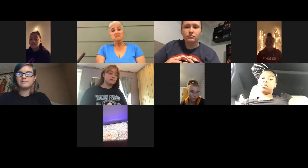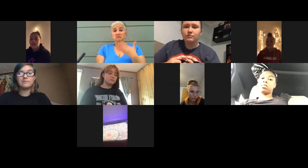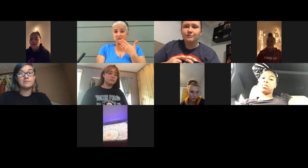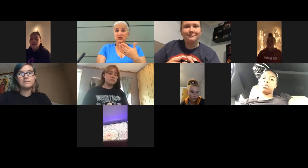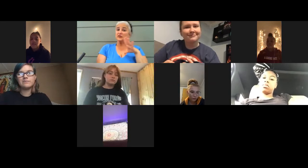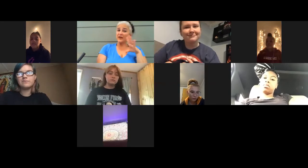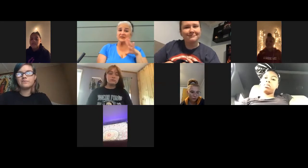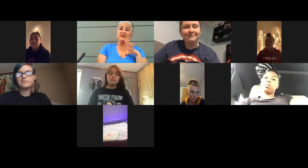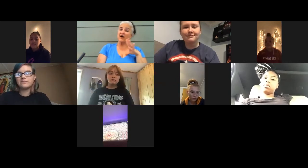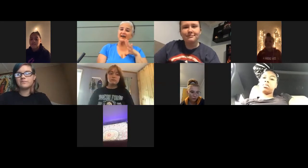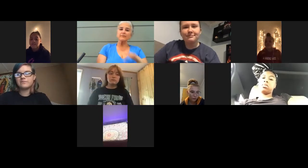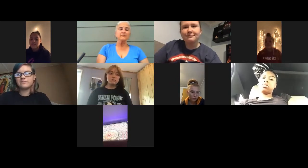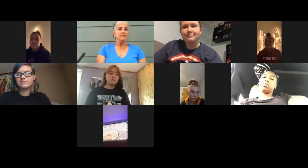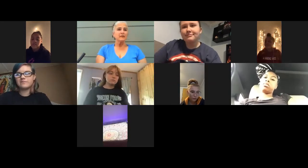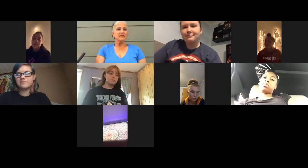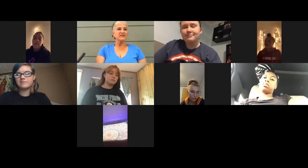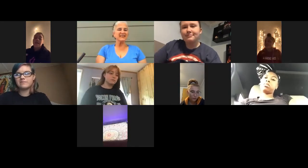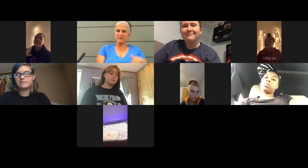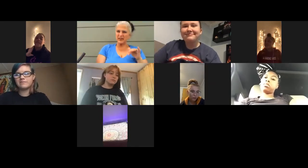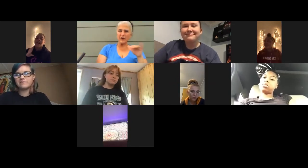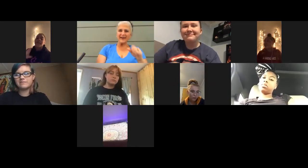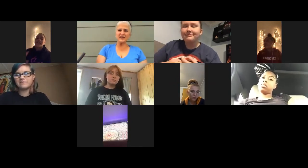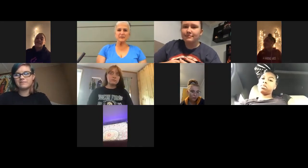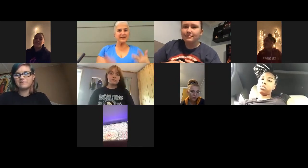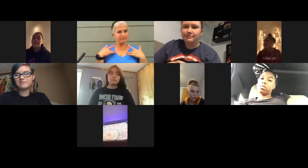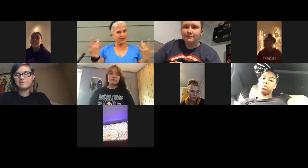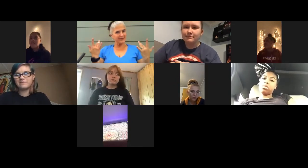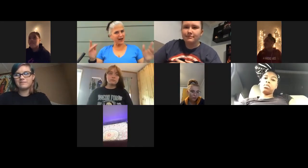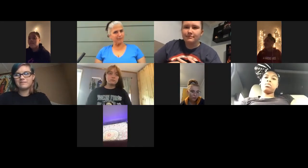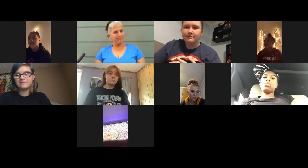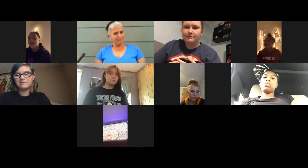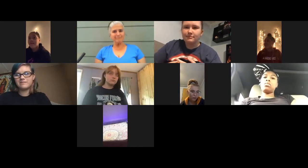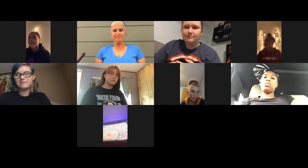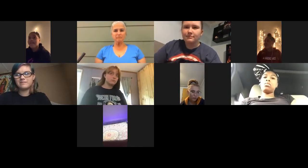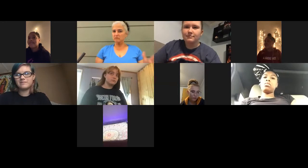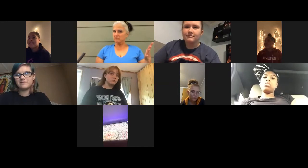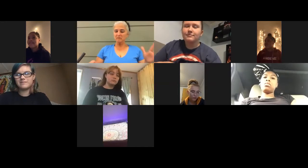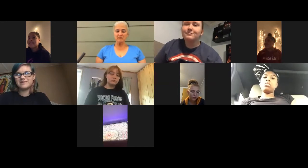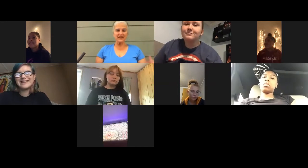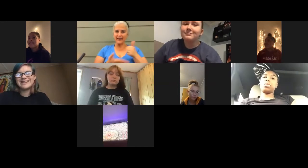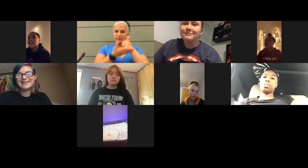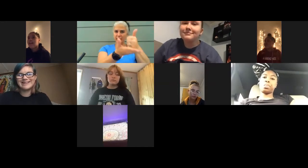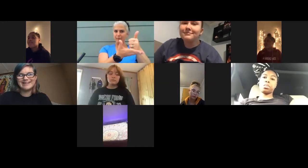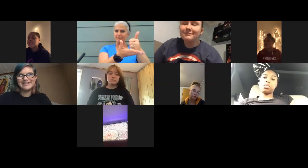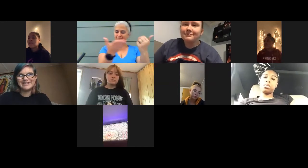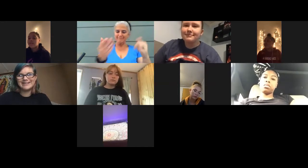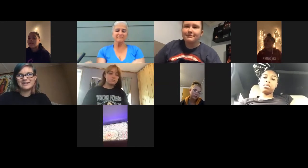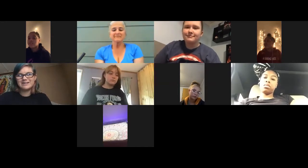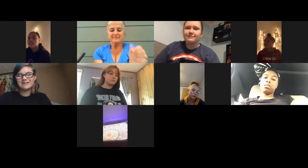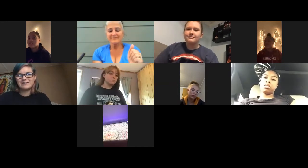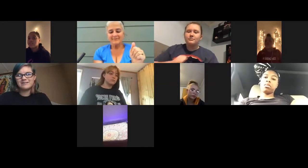you? Good. They would say fine. But if it's like somebody your age, you'd be like, what's up? Can I help